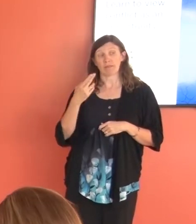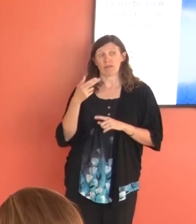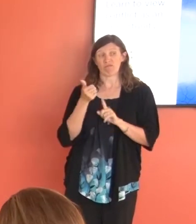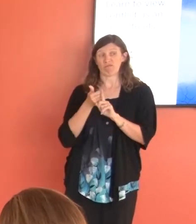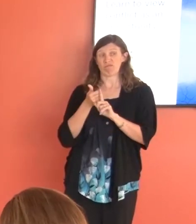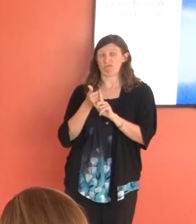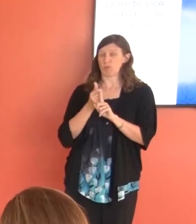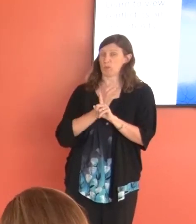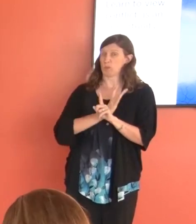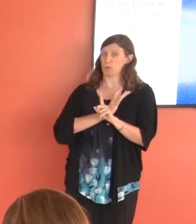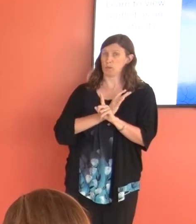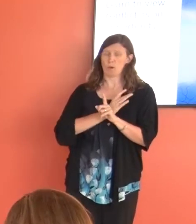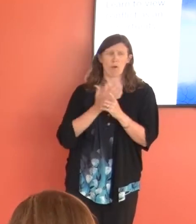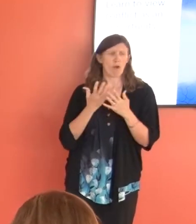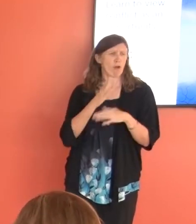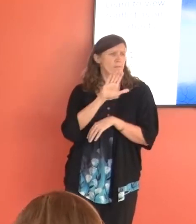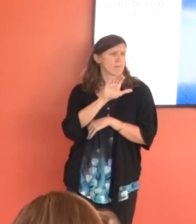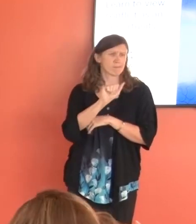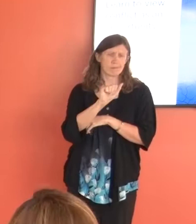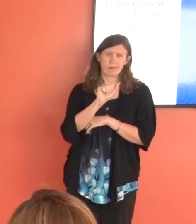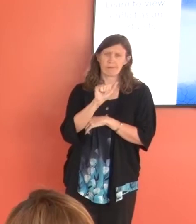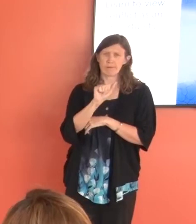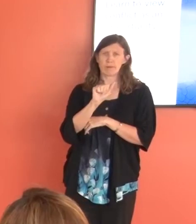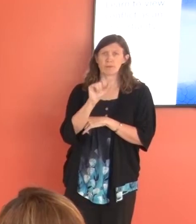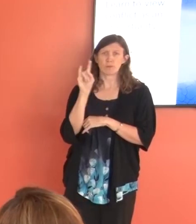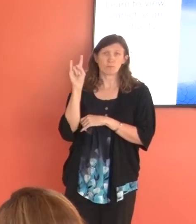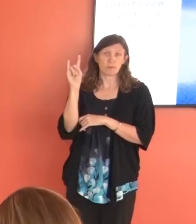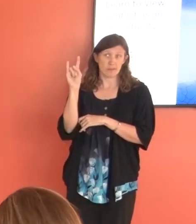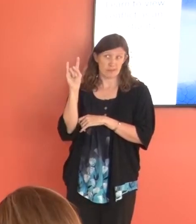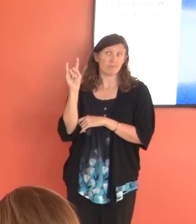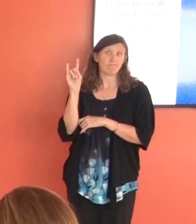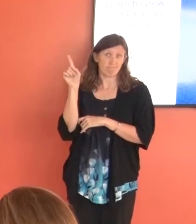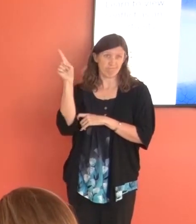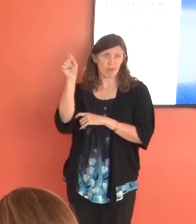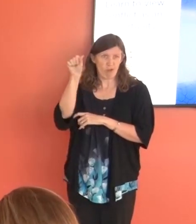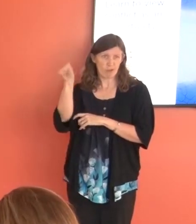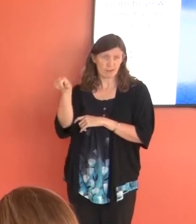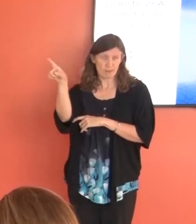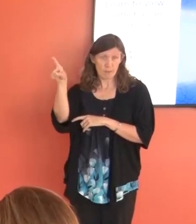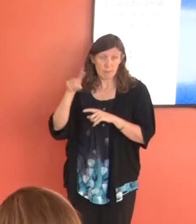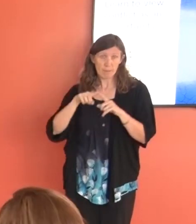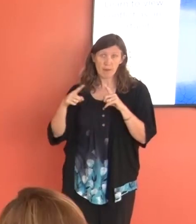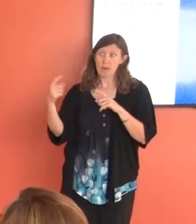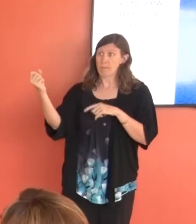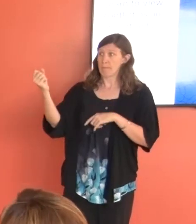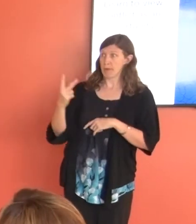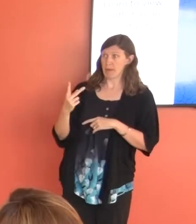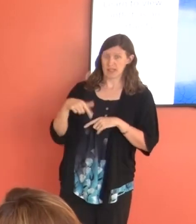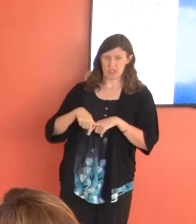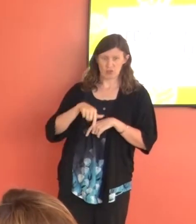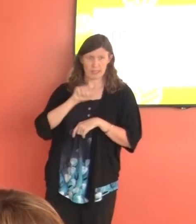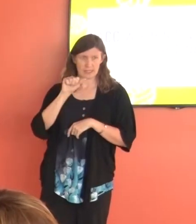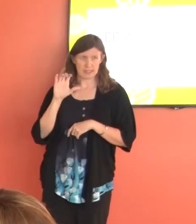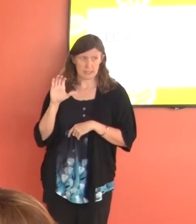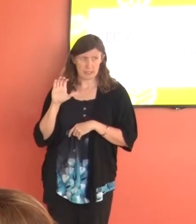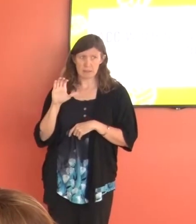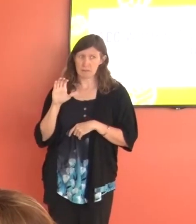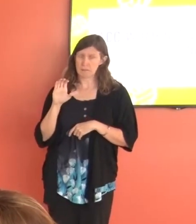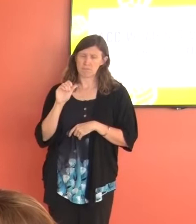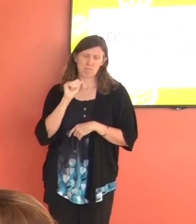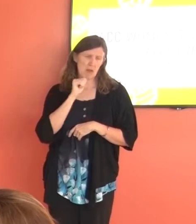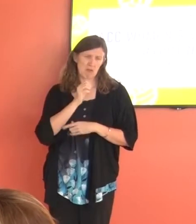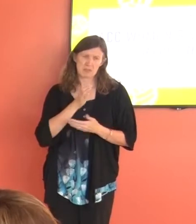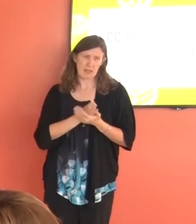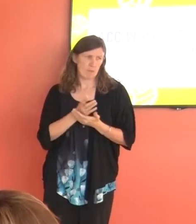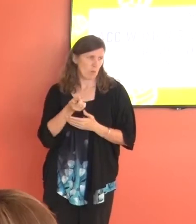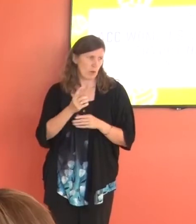know, she already had a bachelor's degree from the University of Texas at Austin. But she came back to ACC, and she's not going to stop with